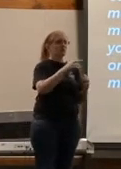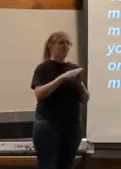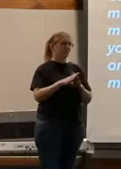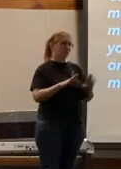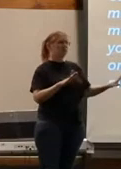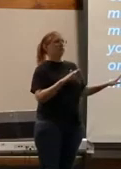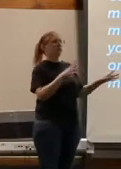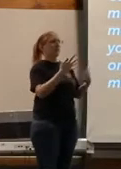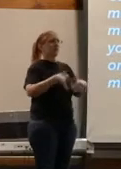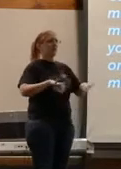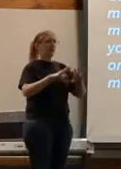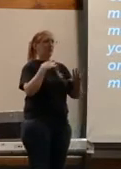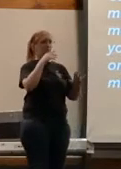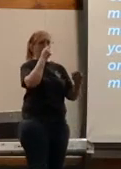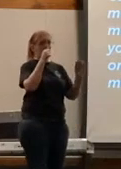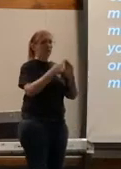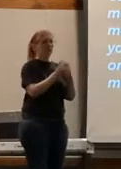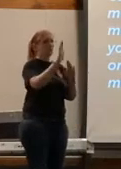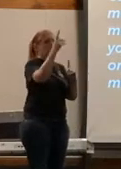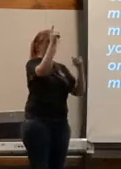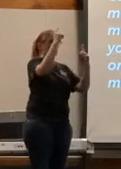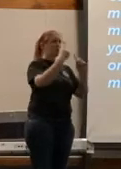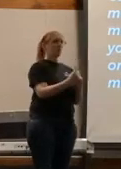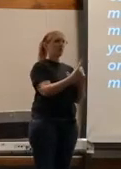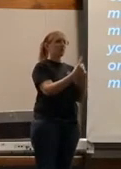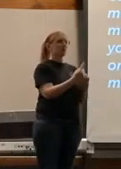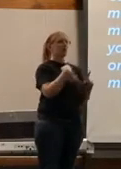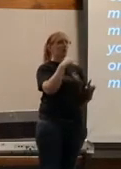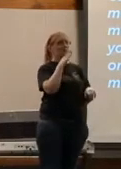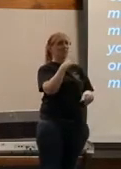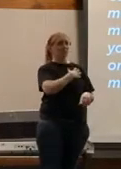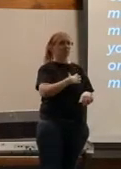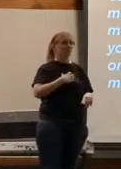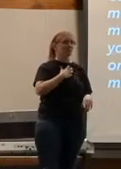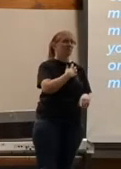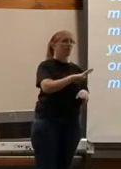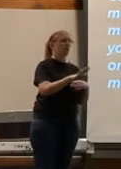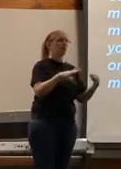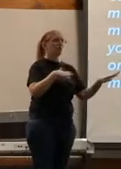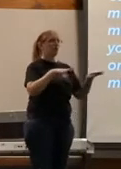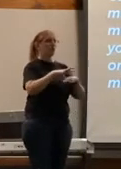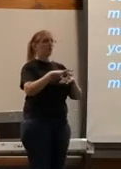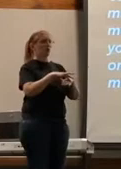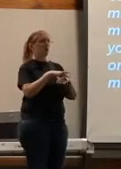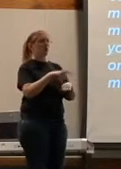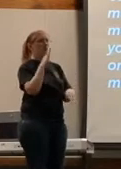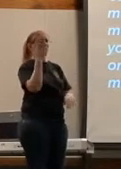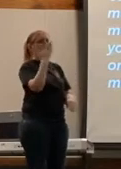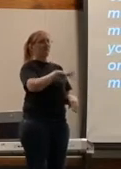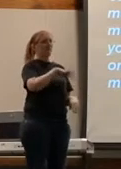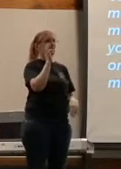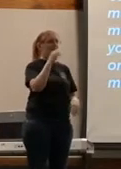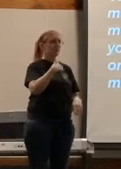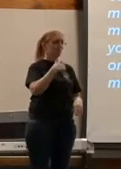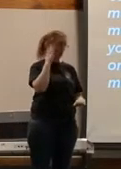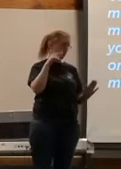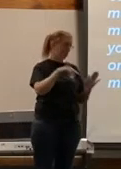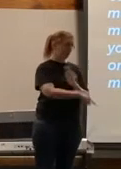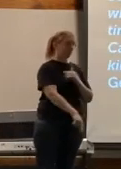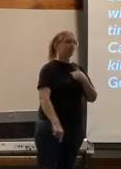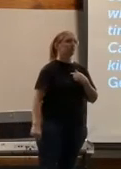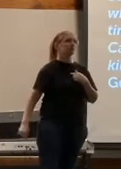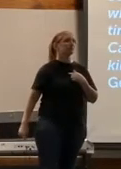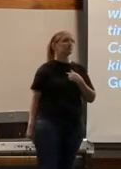I will be hidden from your presence. I will be a restless wanderer on the earth, and whoever finds me will kill me.